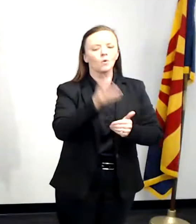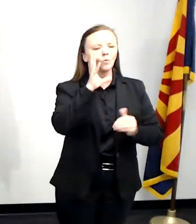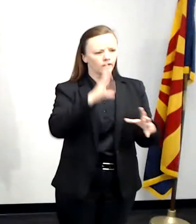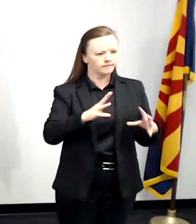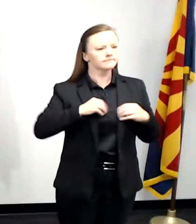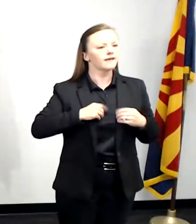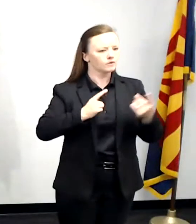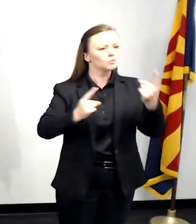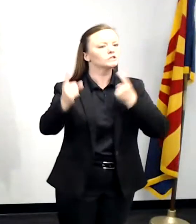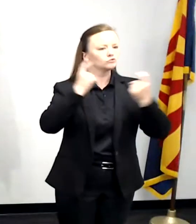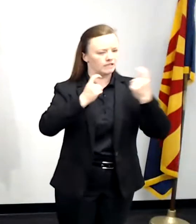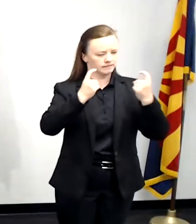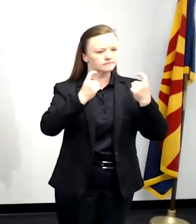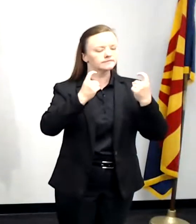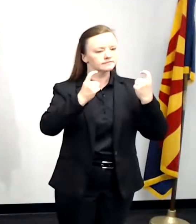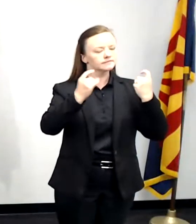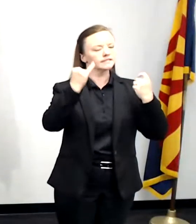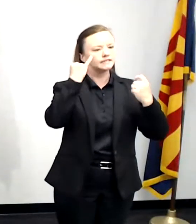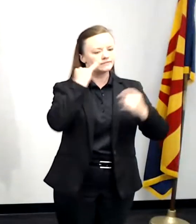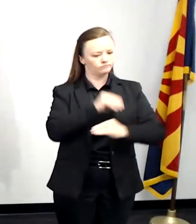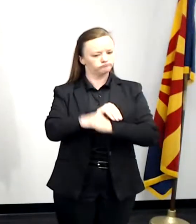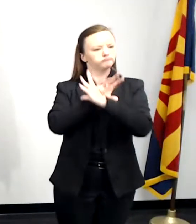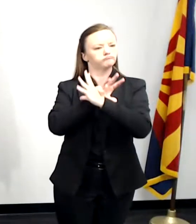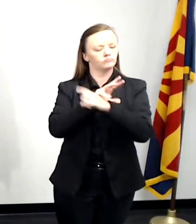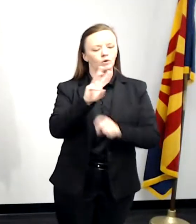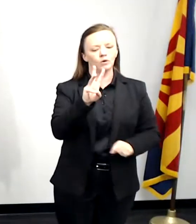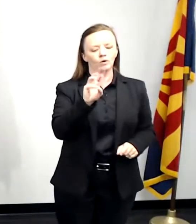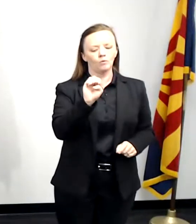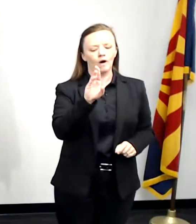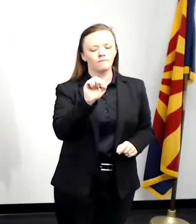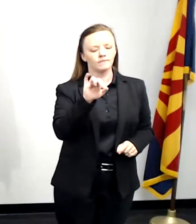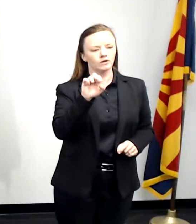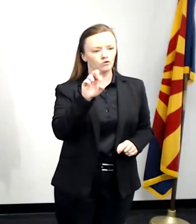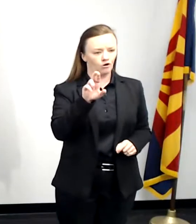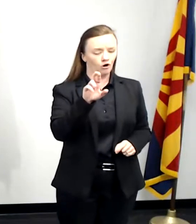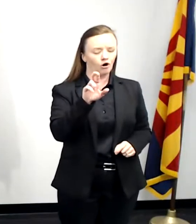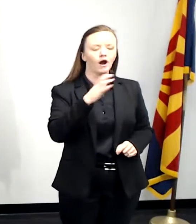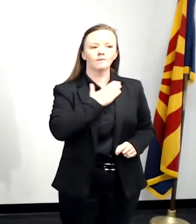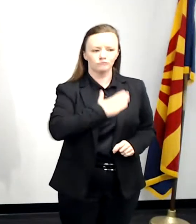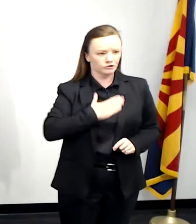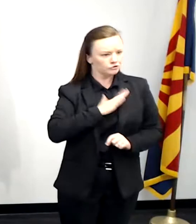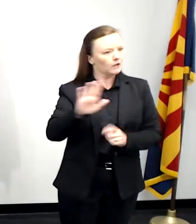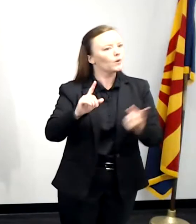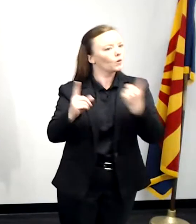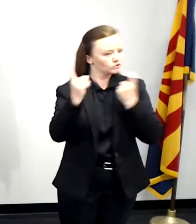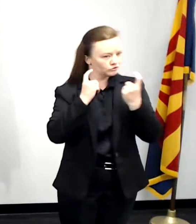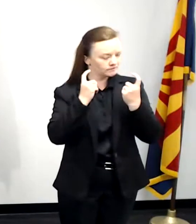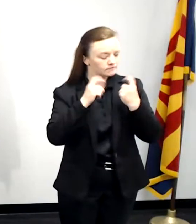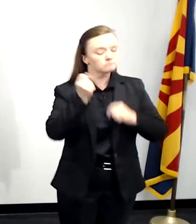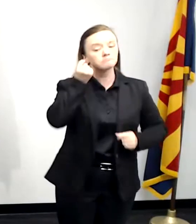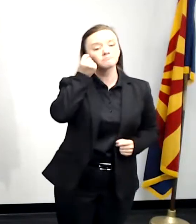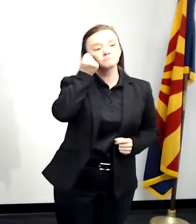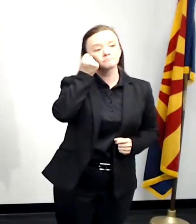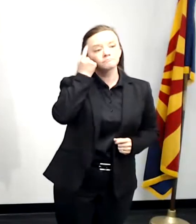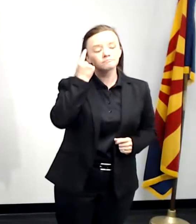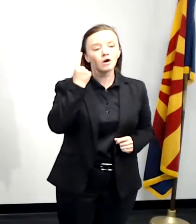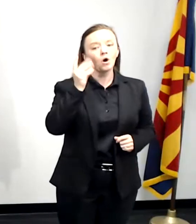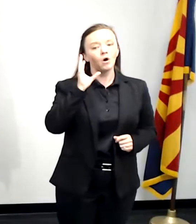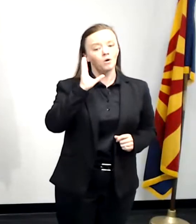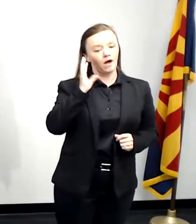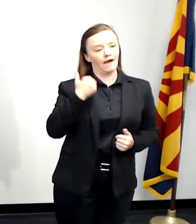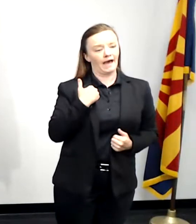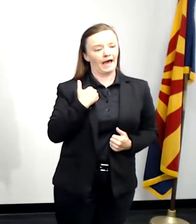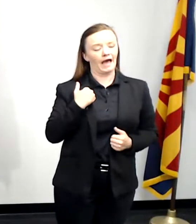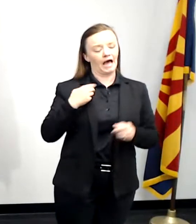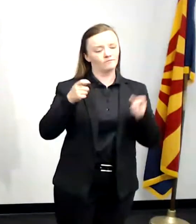from members that are joining us via the webinar, and we thank you for those questions. You will be called upon by our